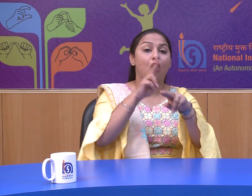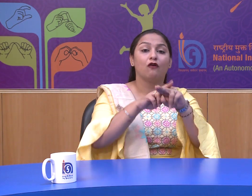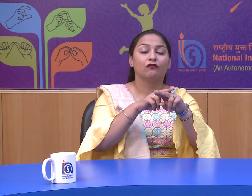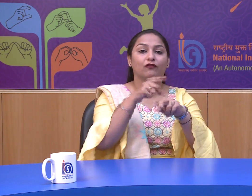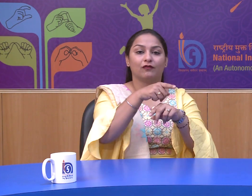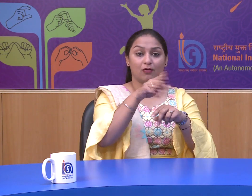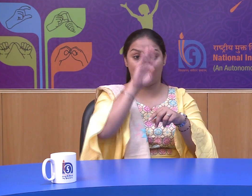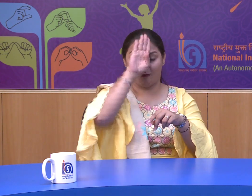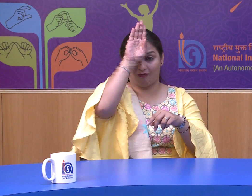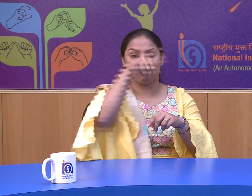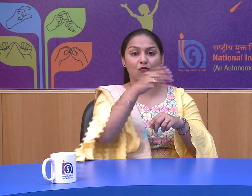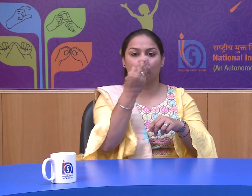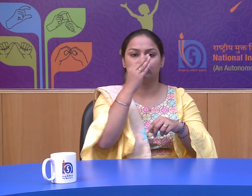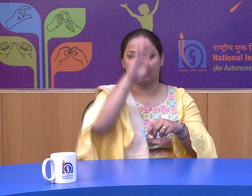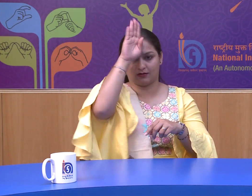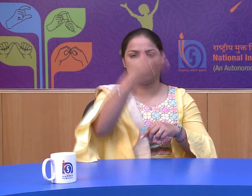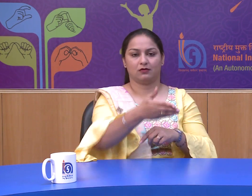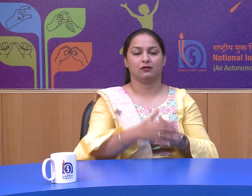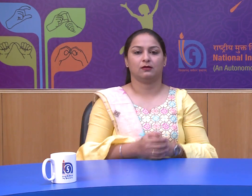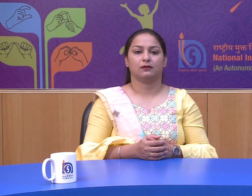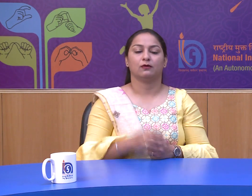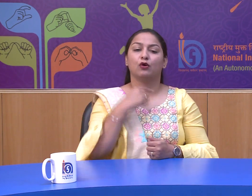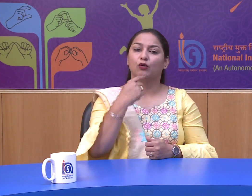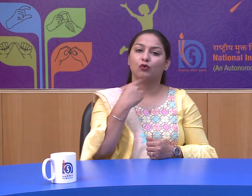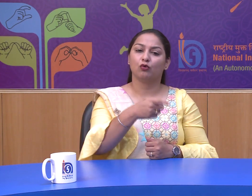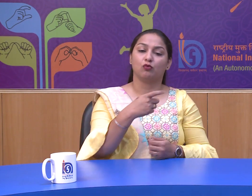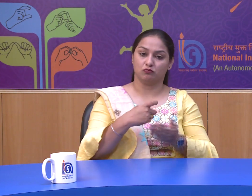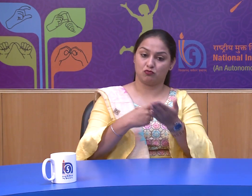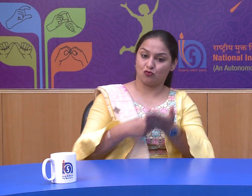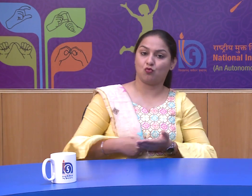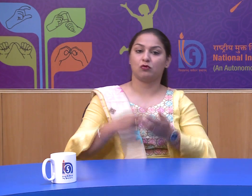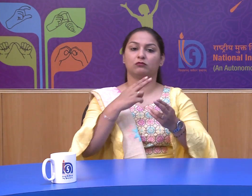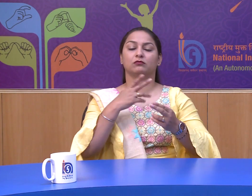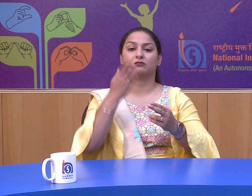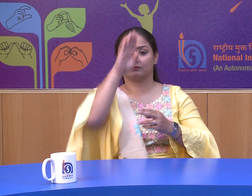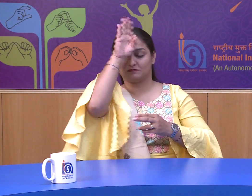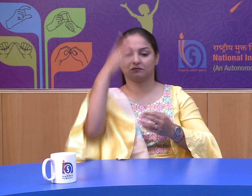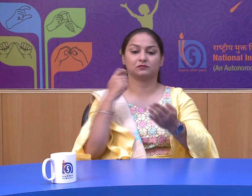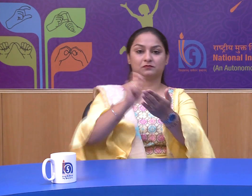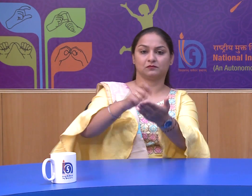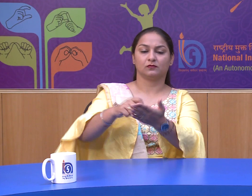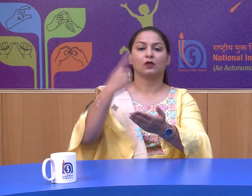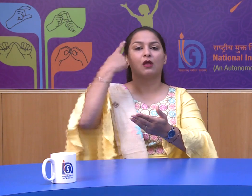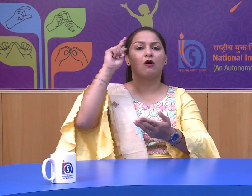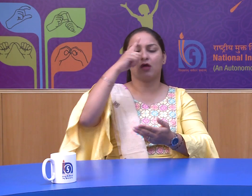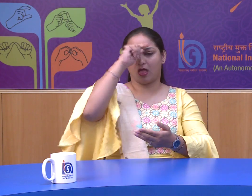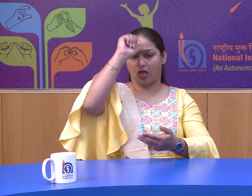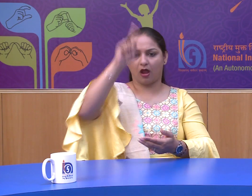king who was ruling over India from